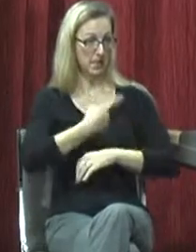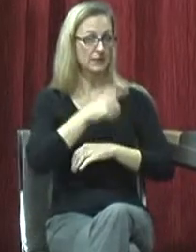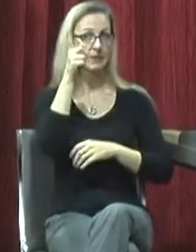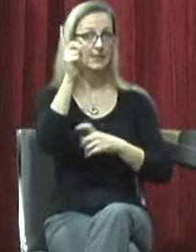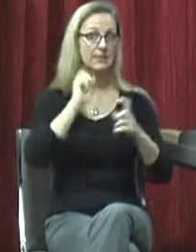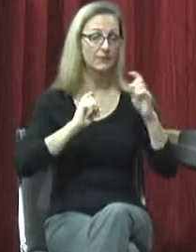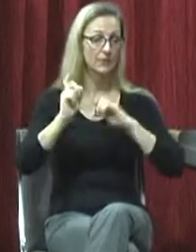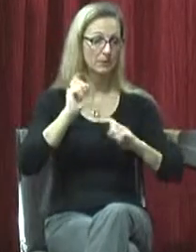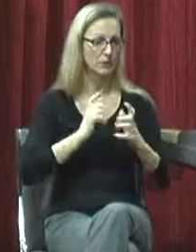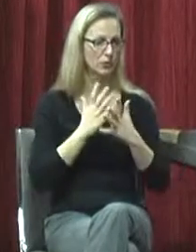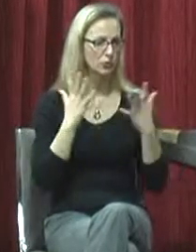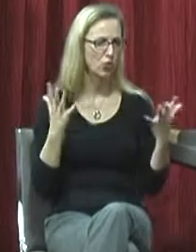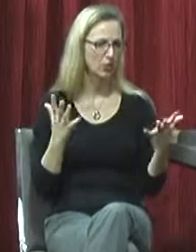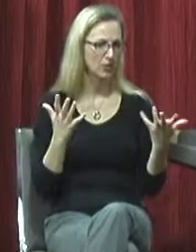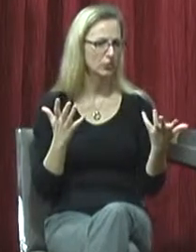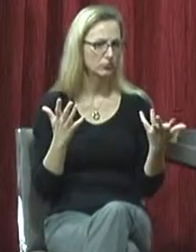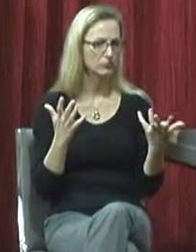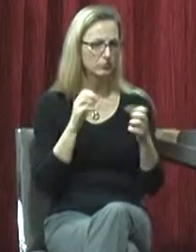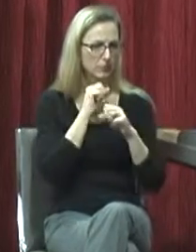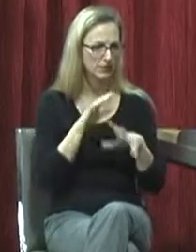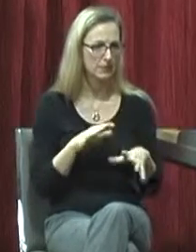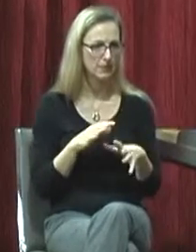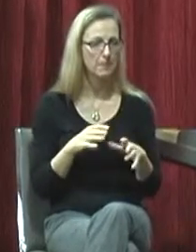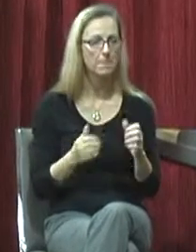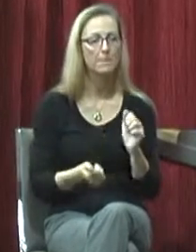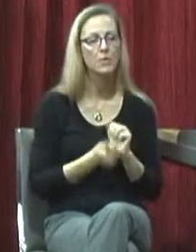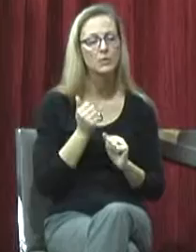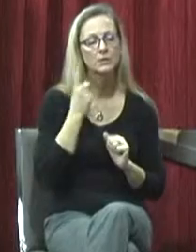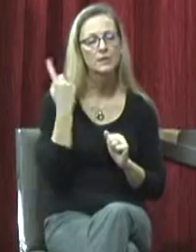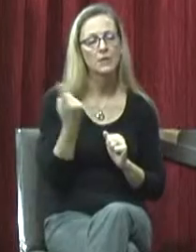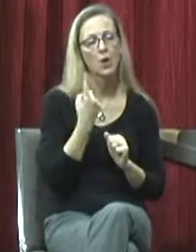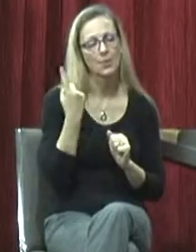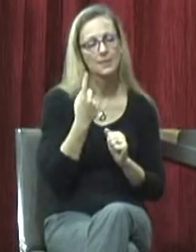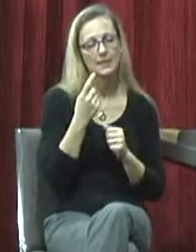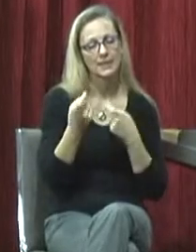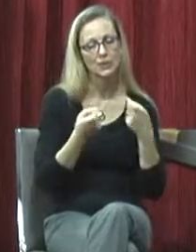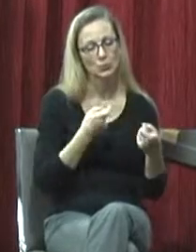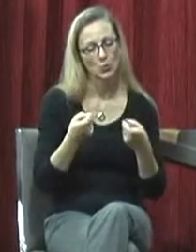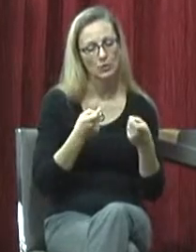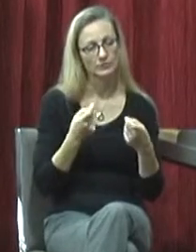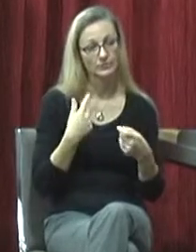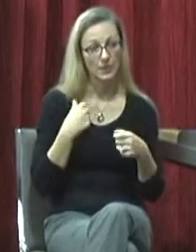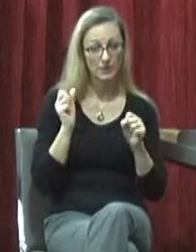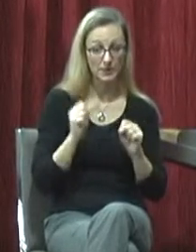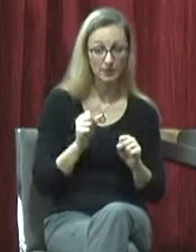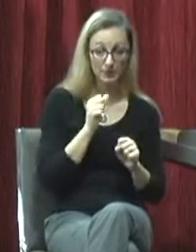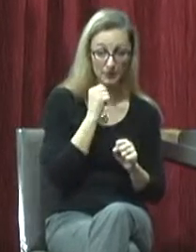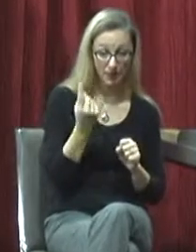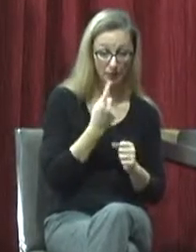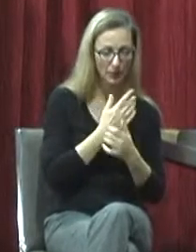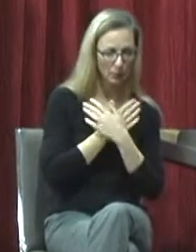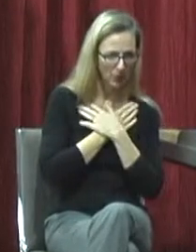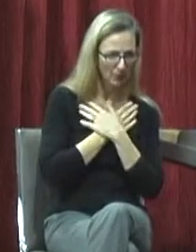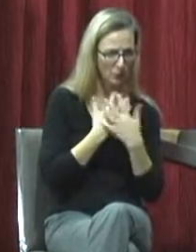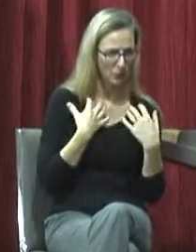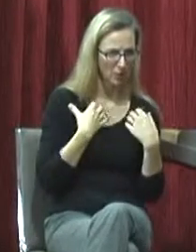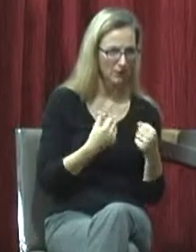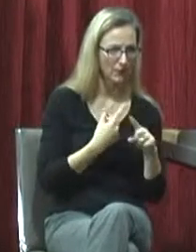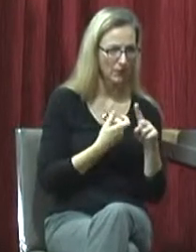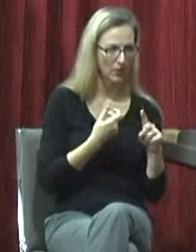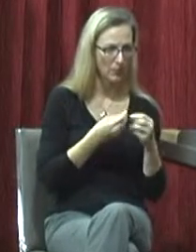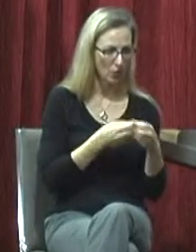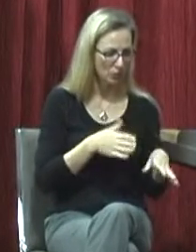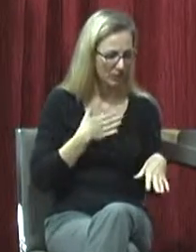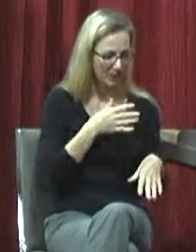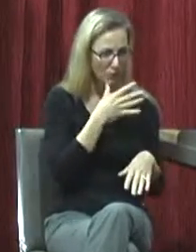me a lot of favor, but most of all, a sense that he's always in control. I was able to not only rest and recover from losing